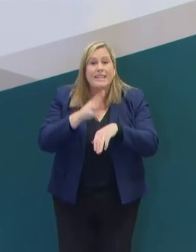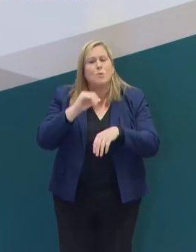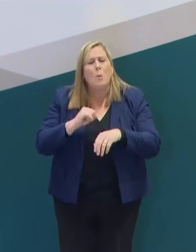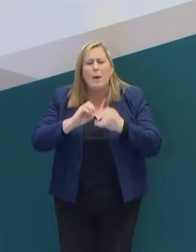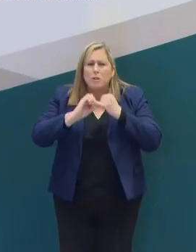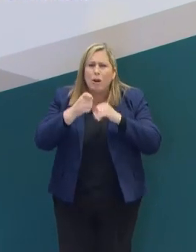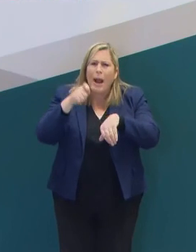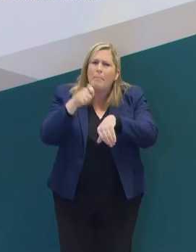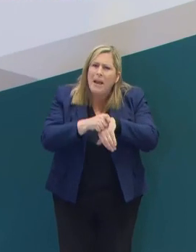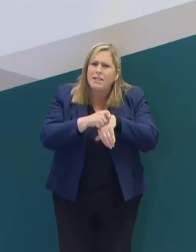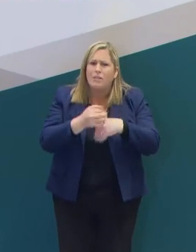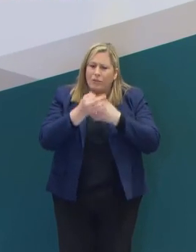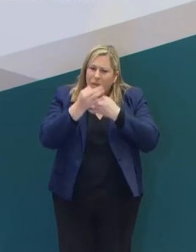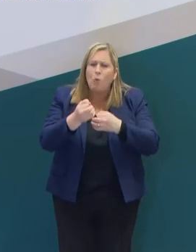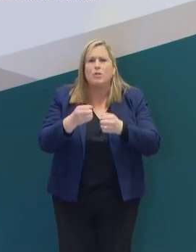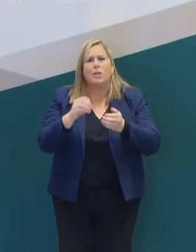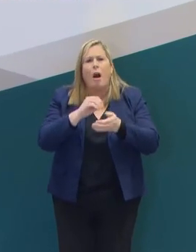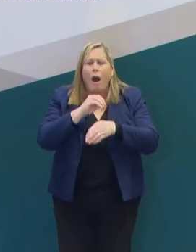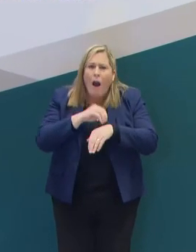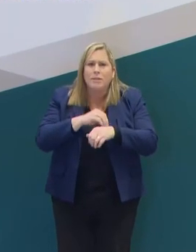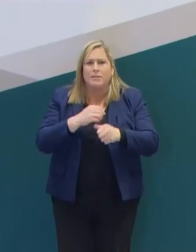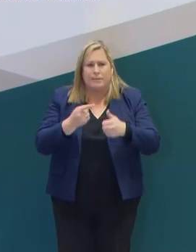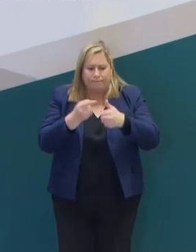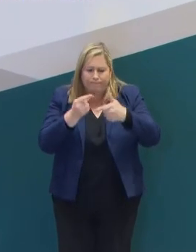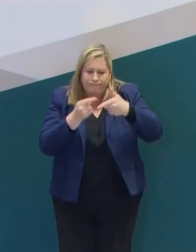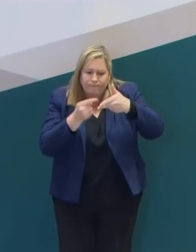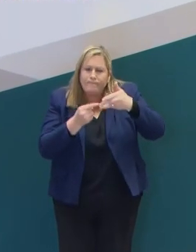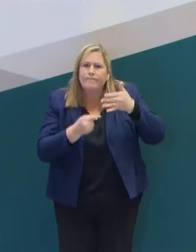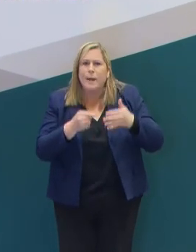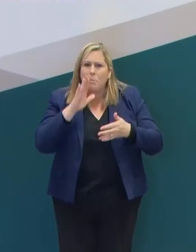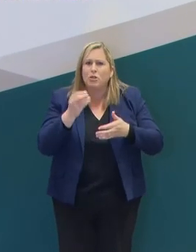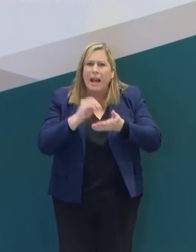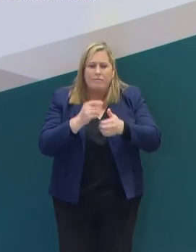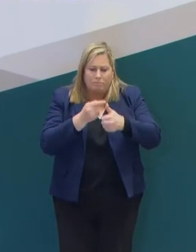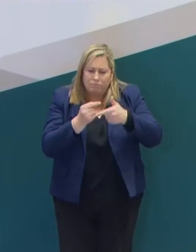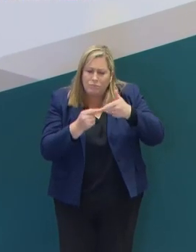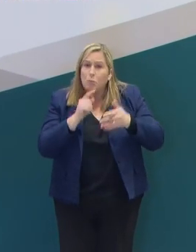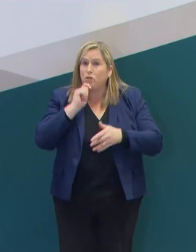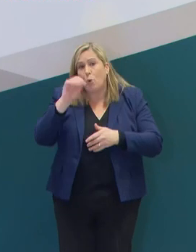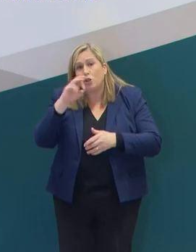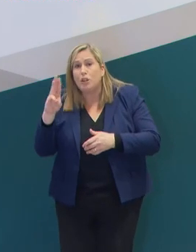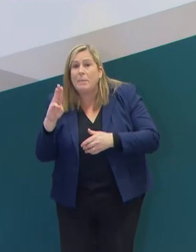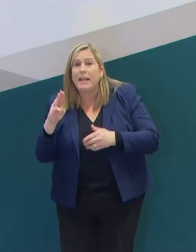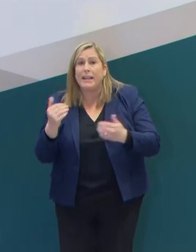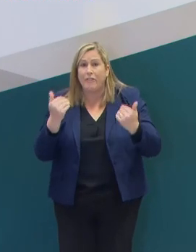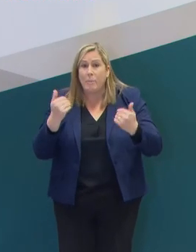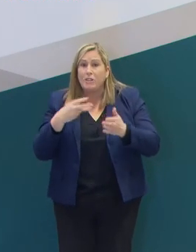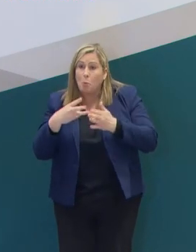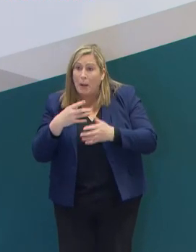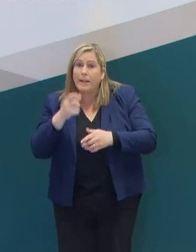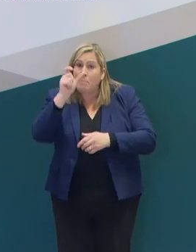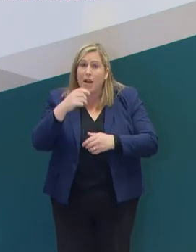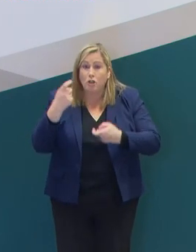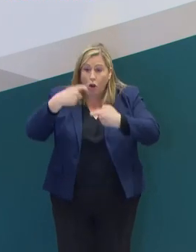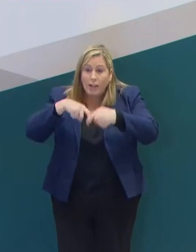a tighter case definition, if I can use that term, to work with the GPs, and we've communicated that out through the HPSC in the usual